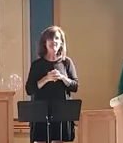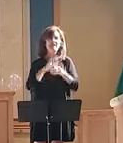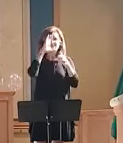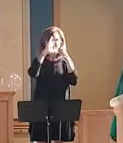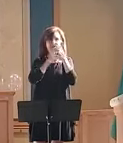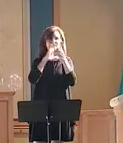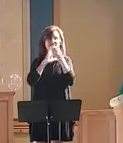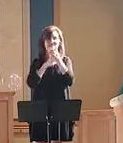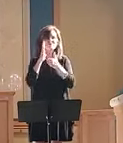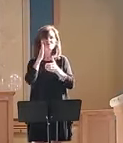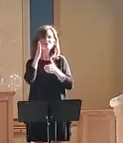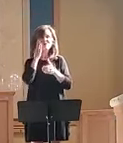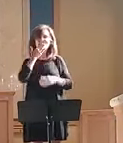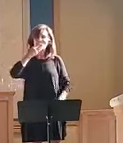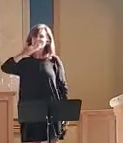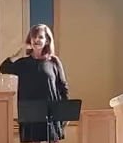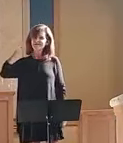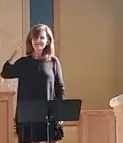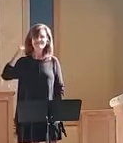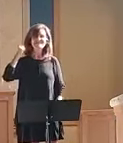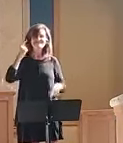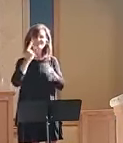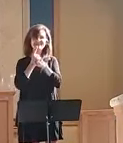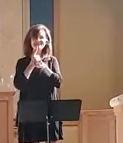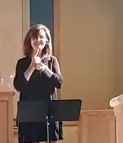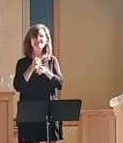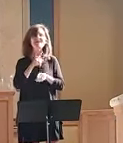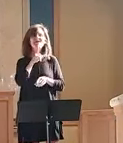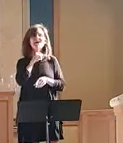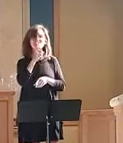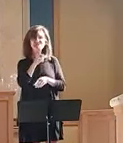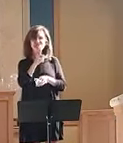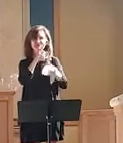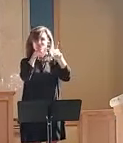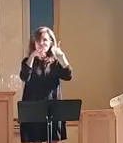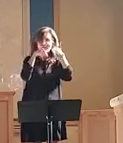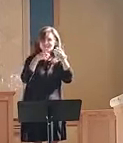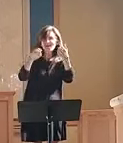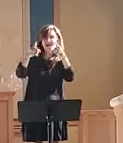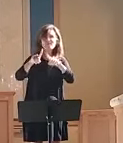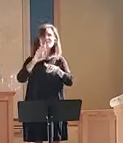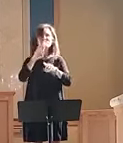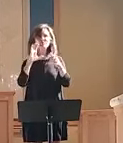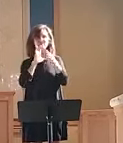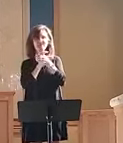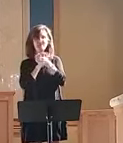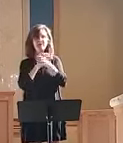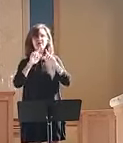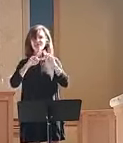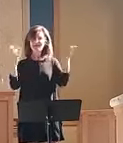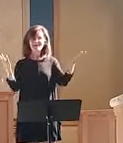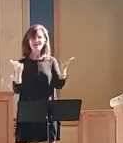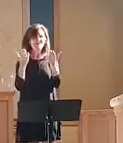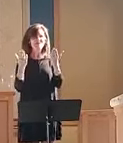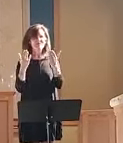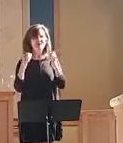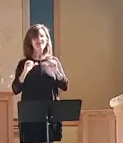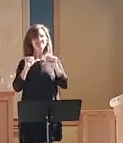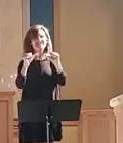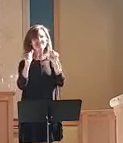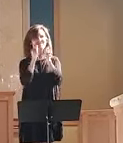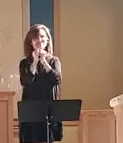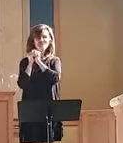Spouses, you know this better than anything. I'm sure correction occurs, and yet here you are, still